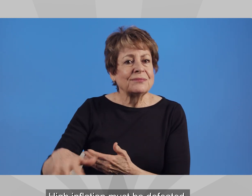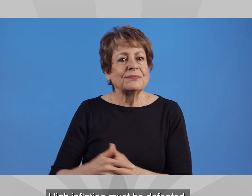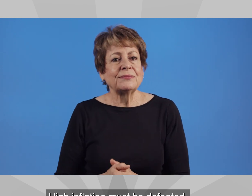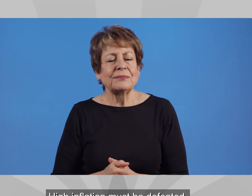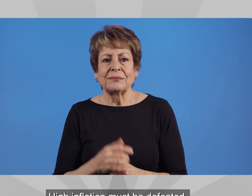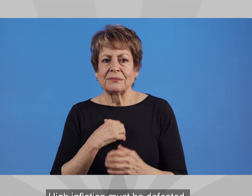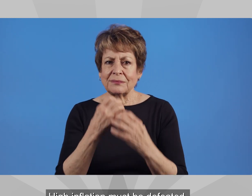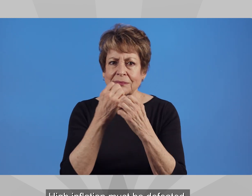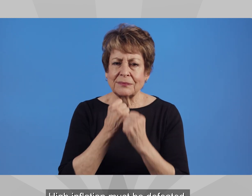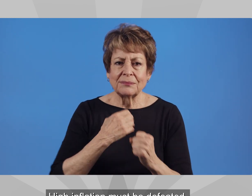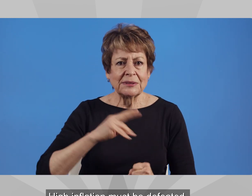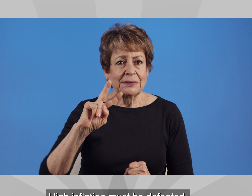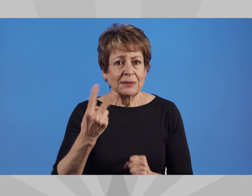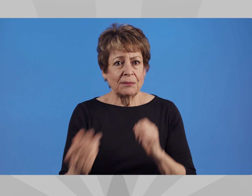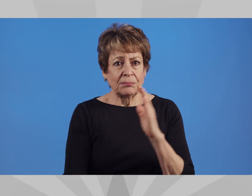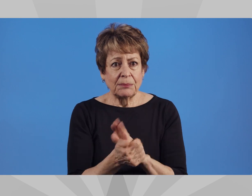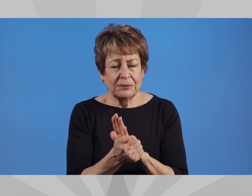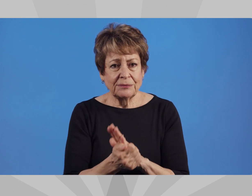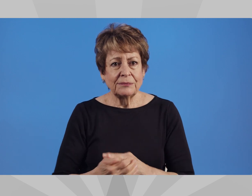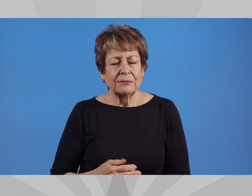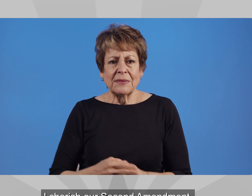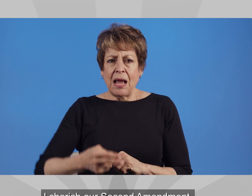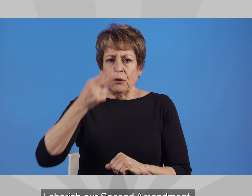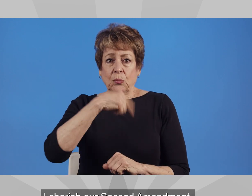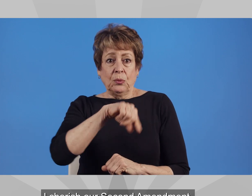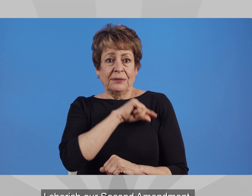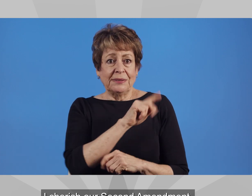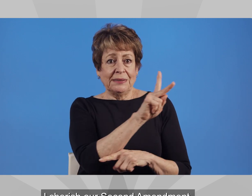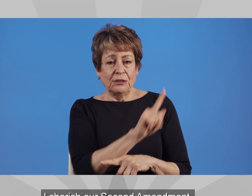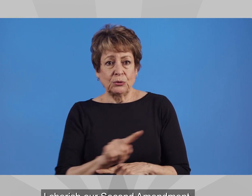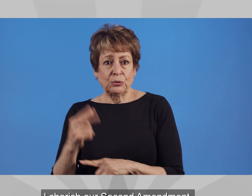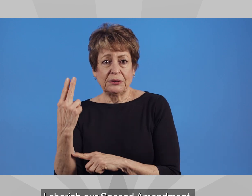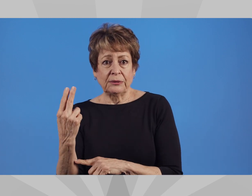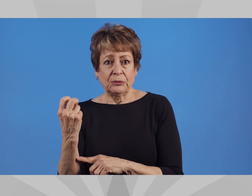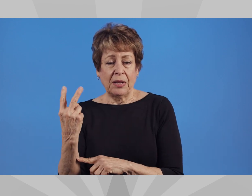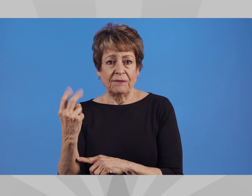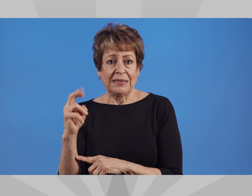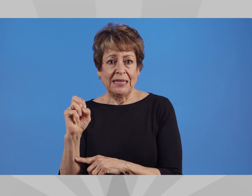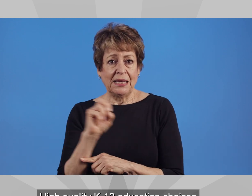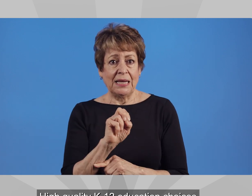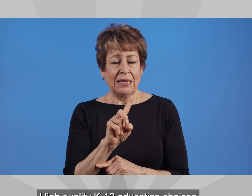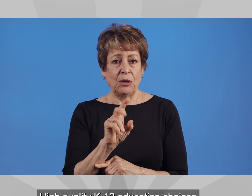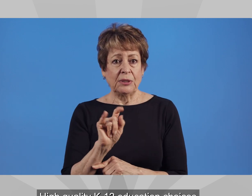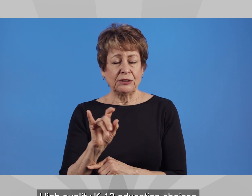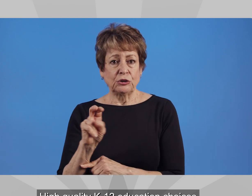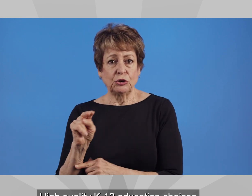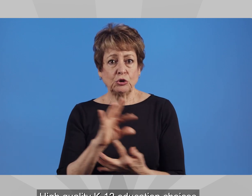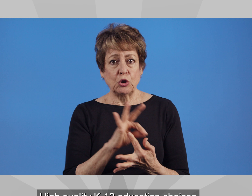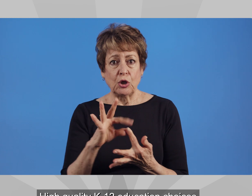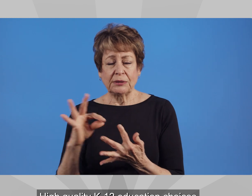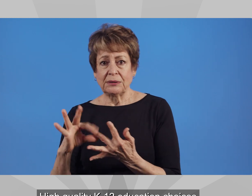High inflation must be defeated. I cherish our Second Amendment.